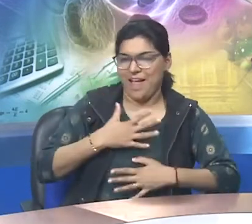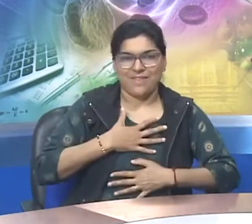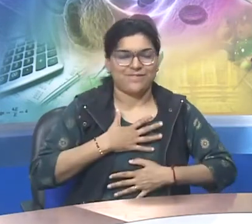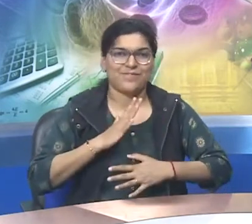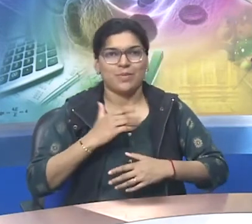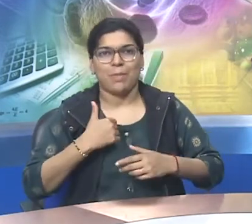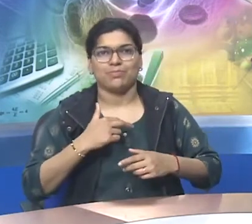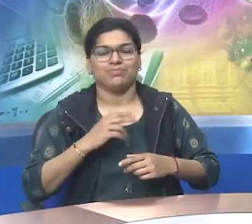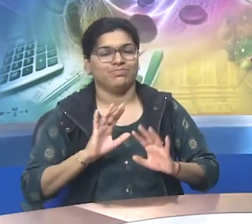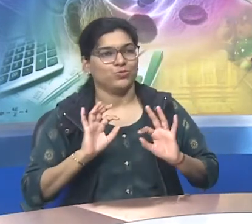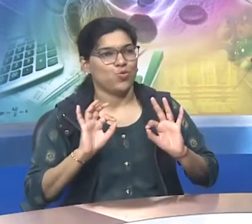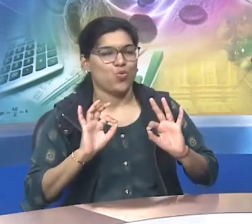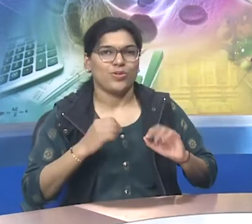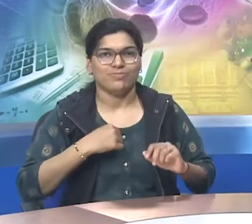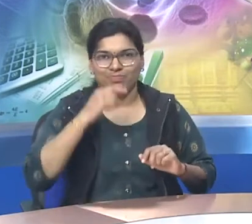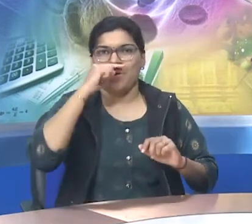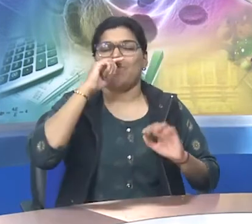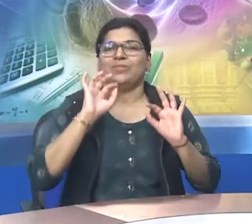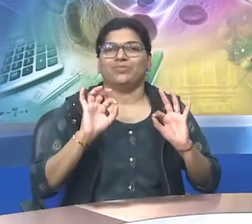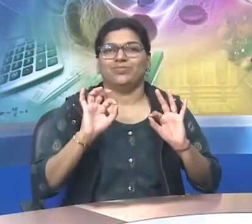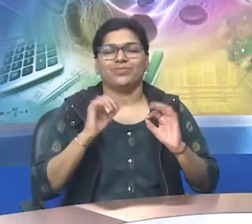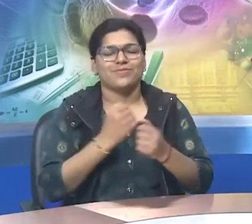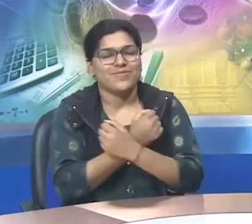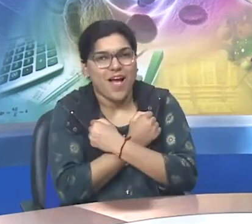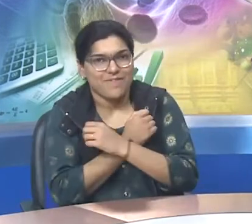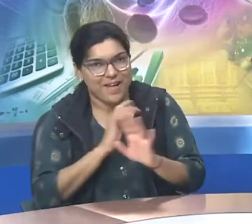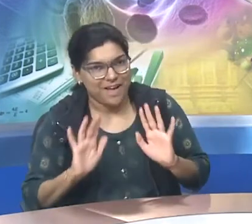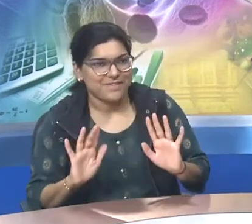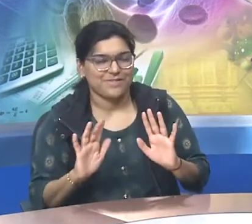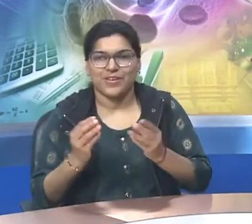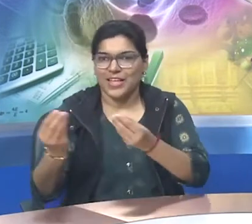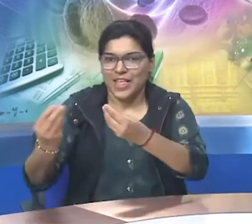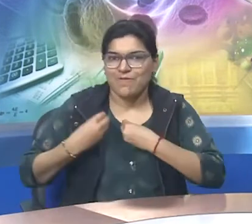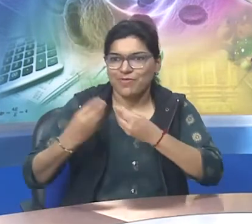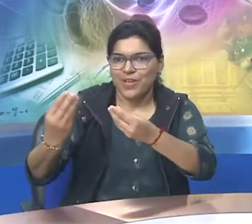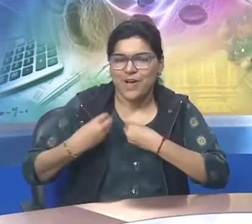feel proud, loved and honored?